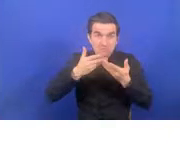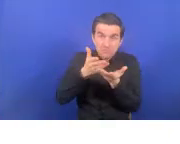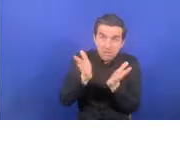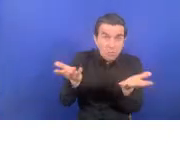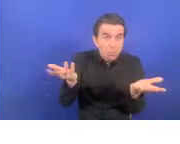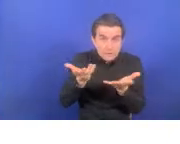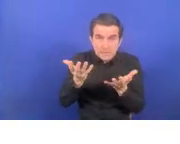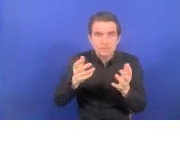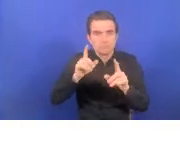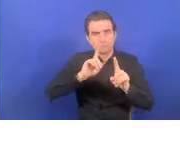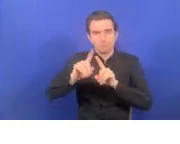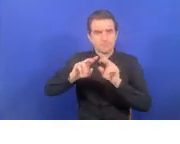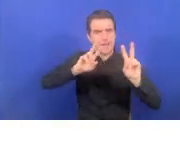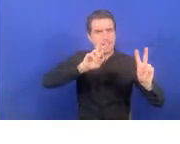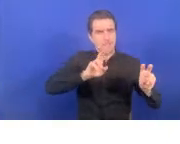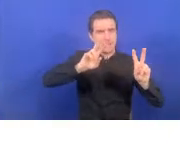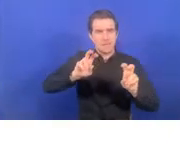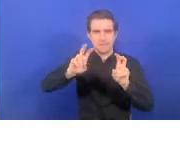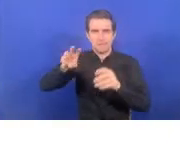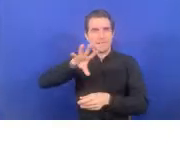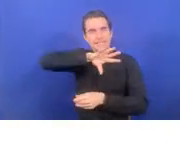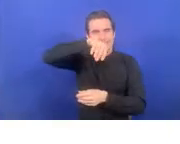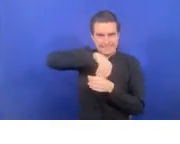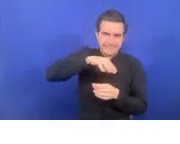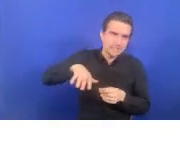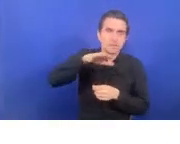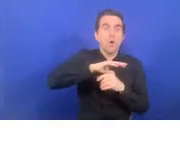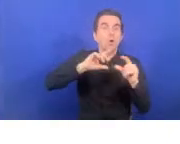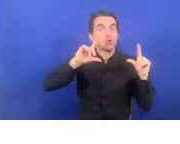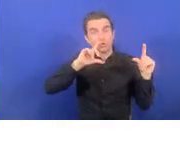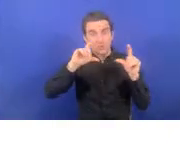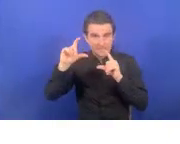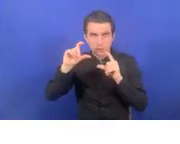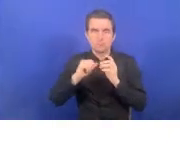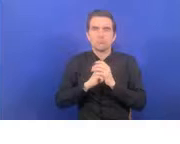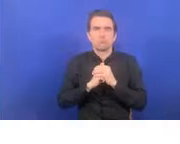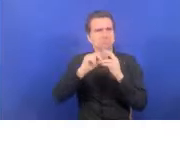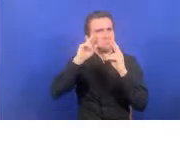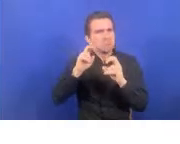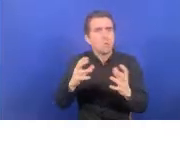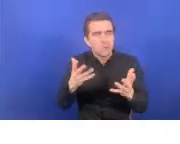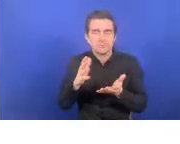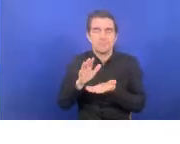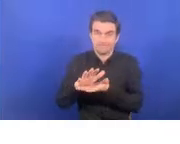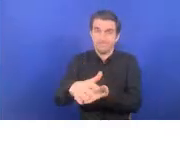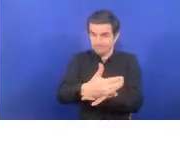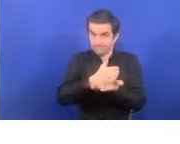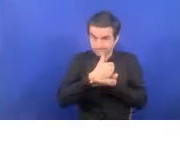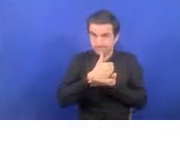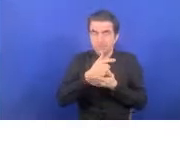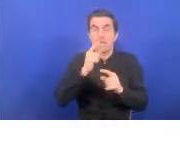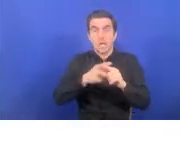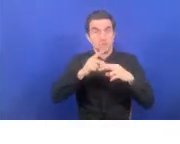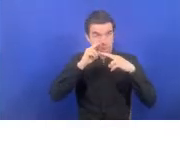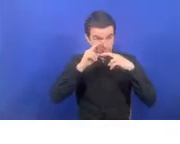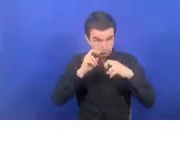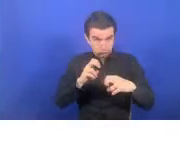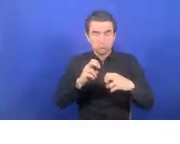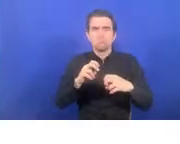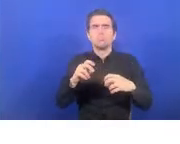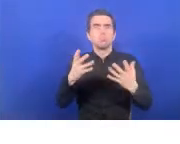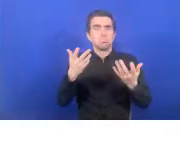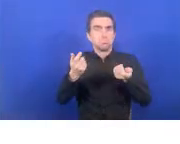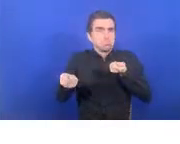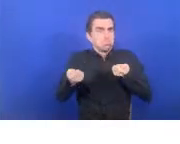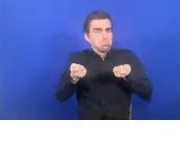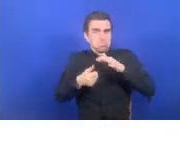where can women speak, where can women not speak. These are the kinds of questions that we need to look at. So we need